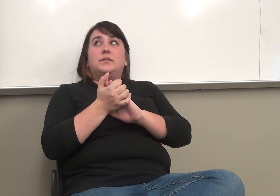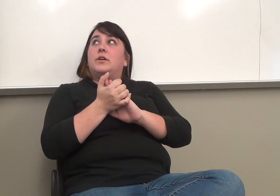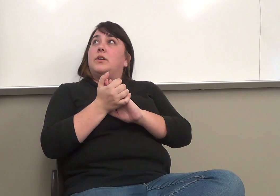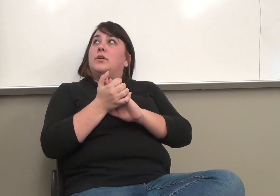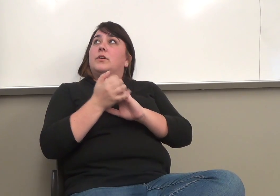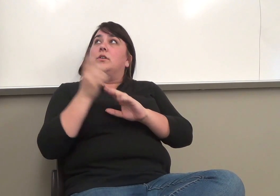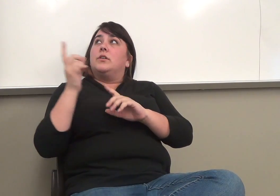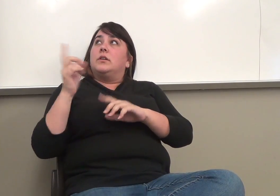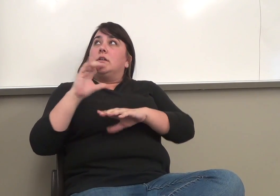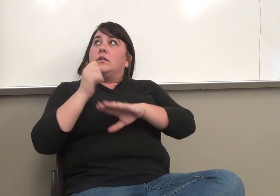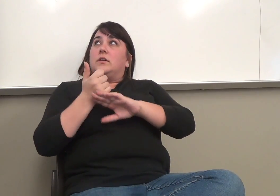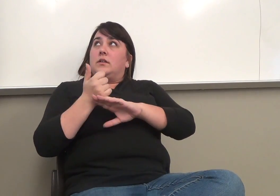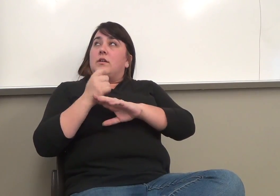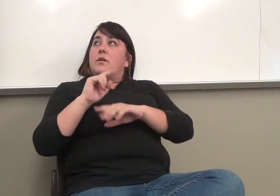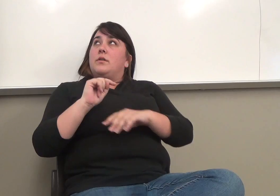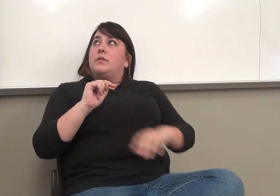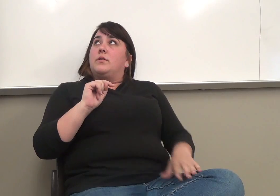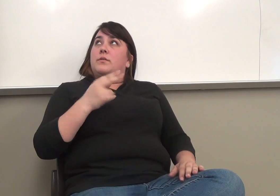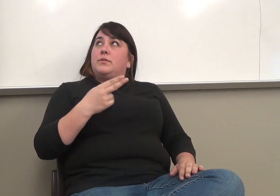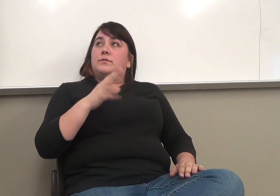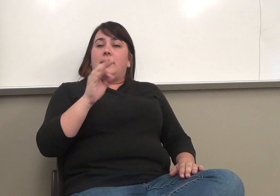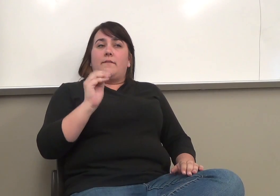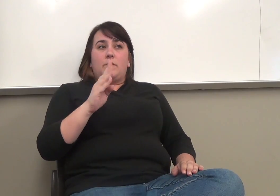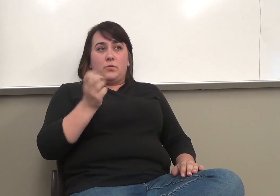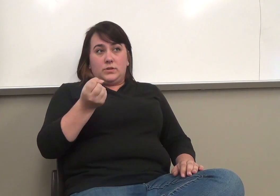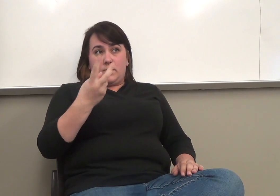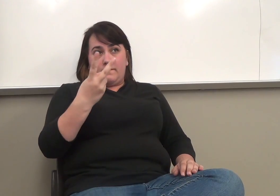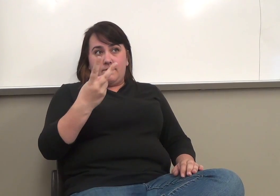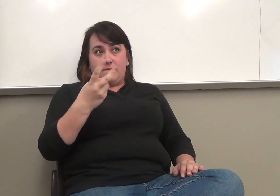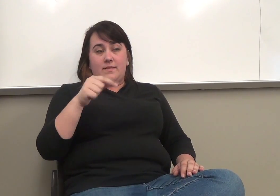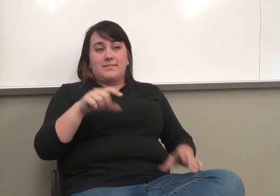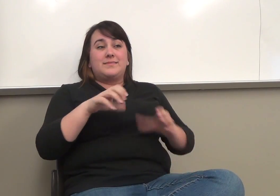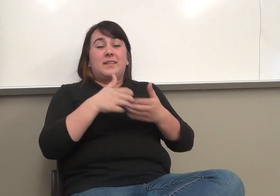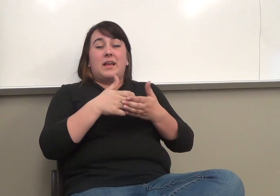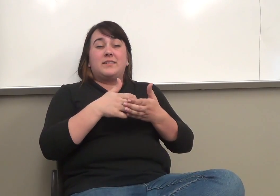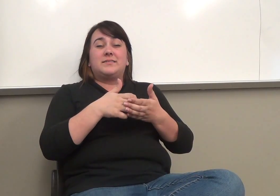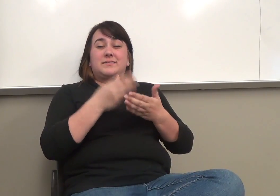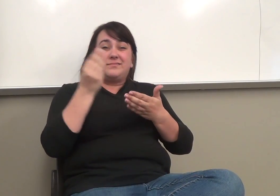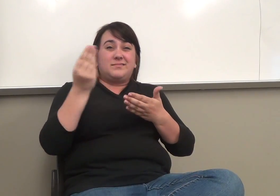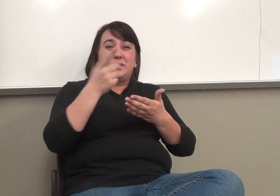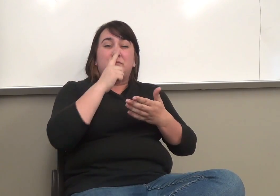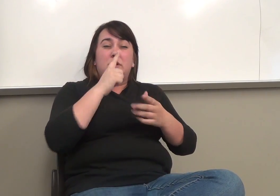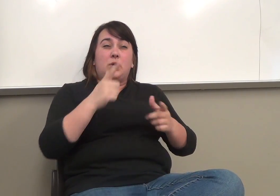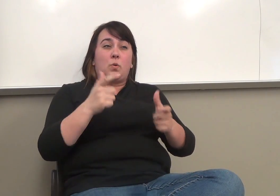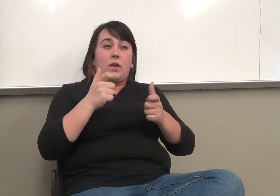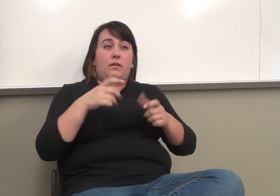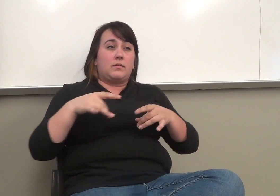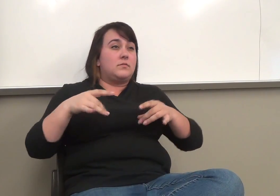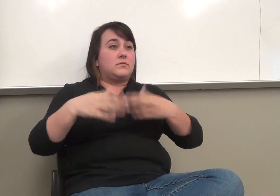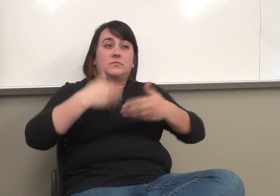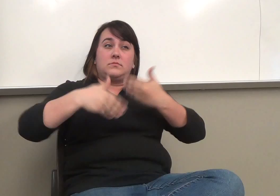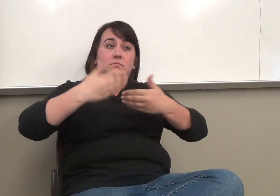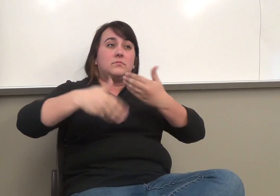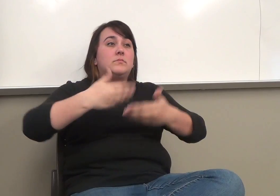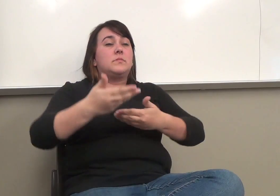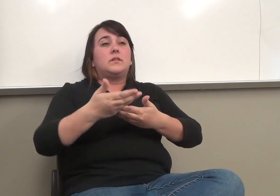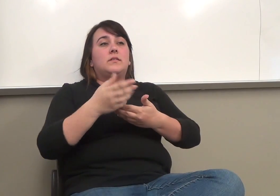it works. This class moves very quickly, and there's no rest for